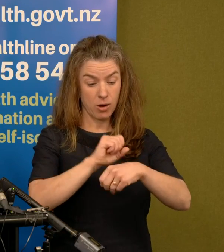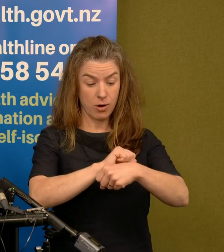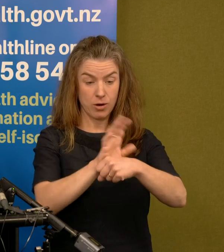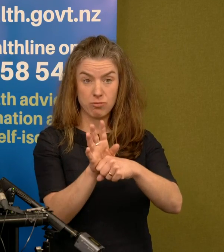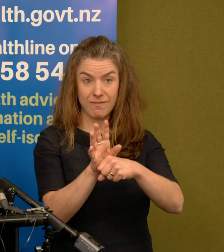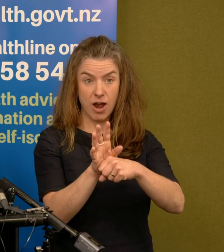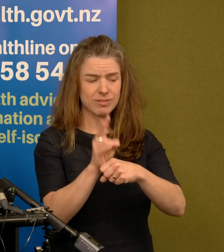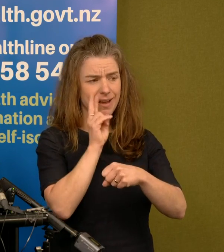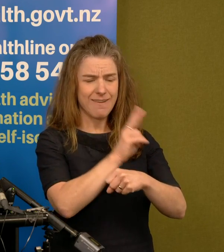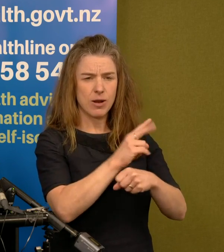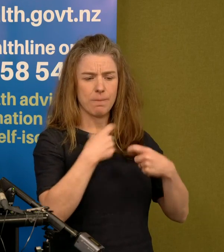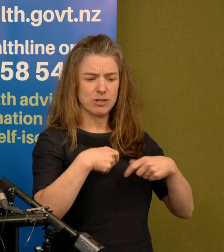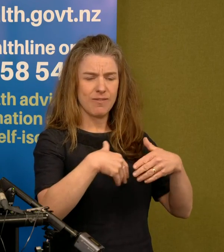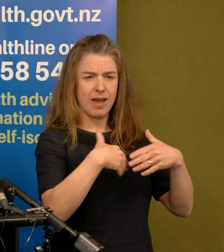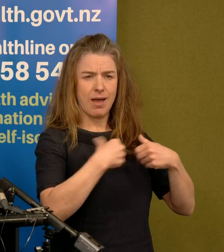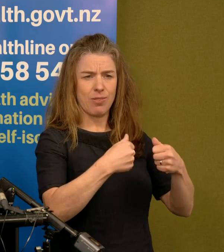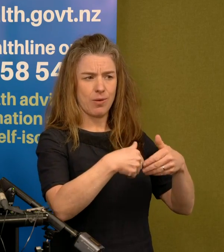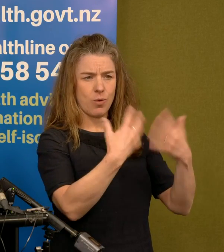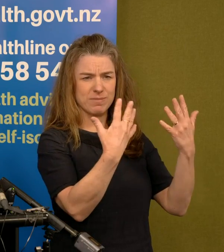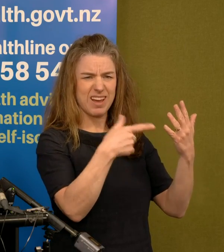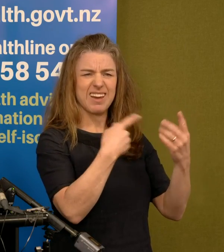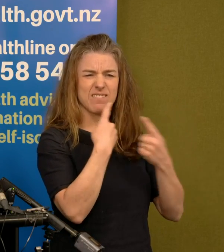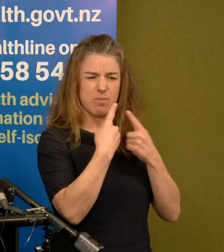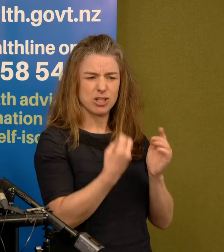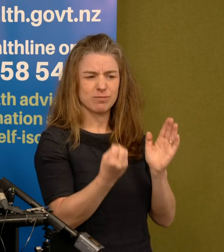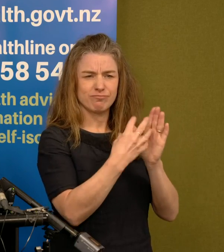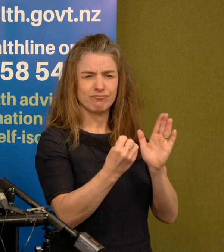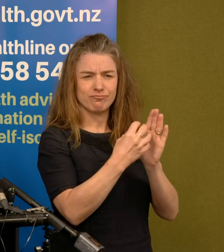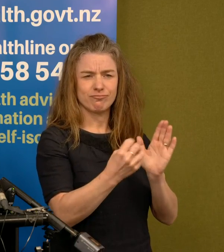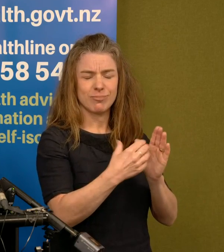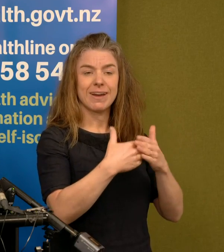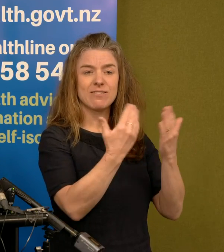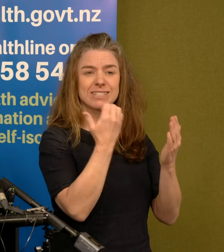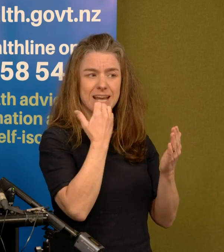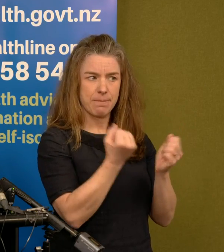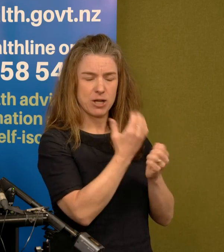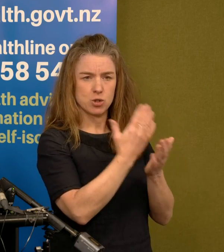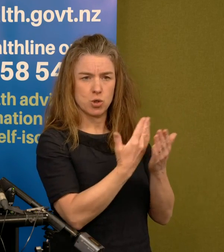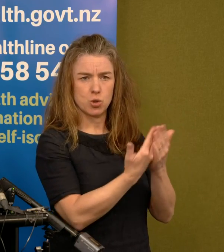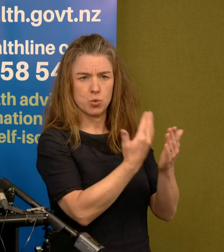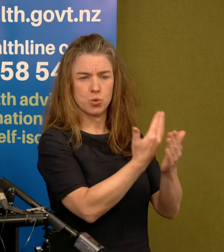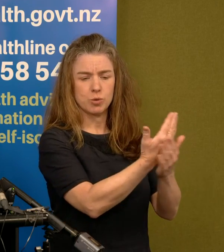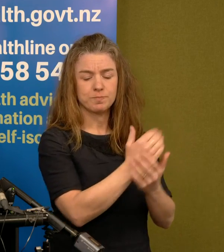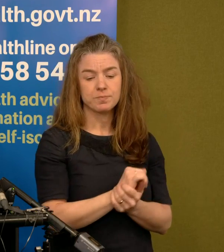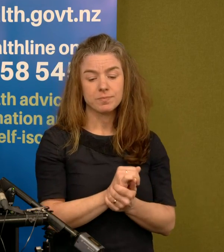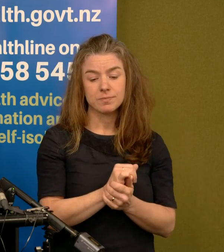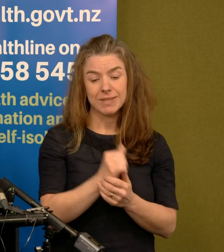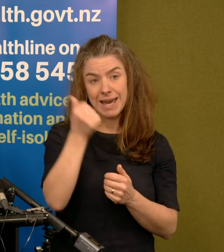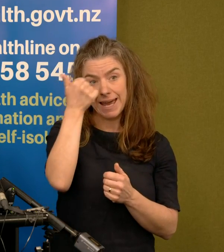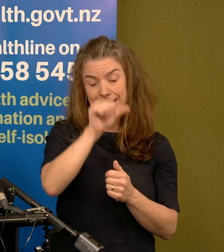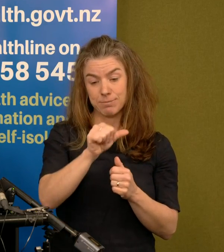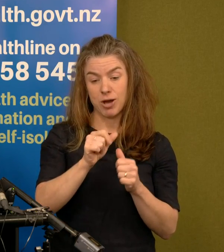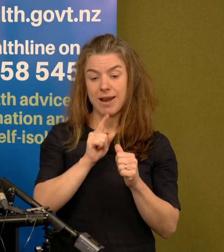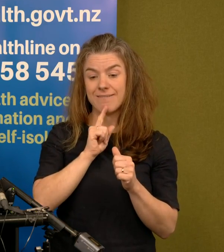is updated on a regular basis. In terms of the Ministry's Technical Advisory Group, we convened that